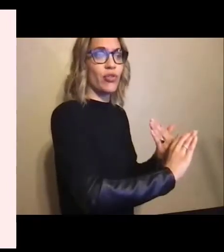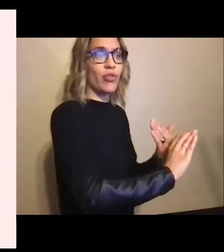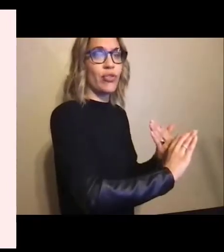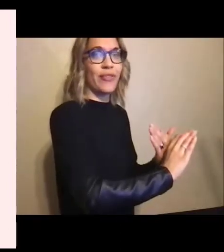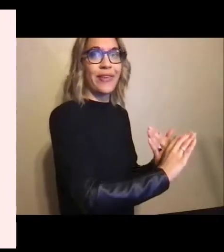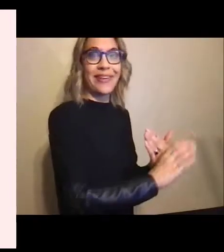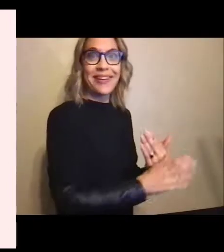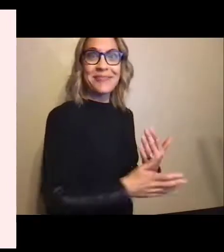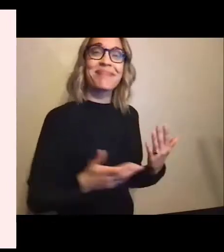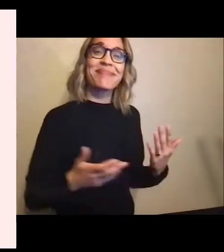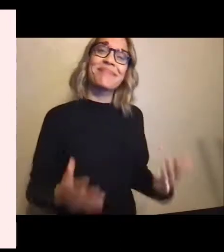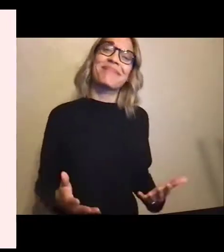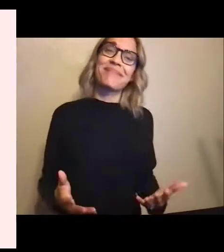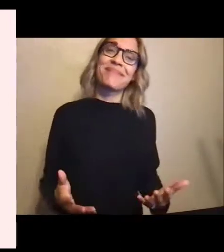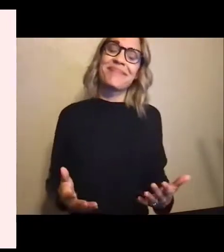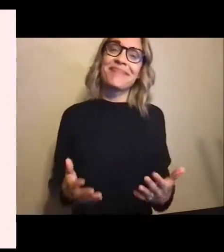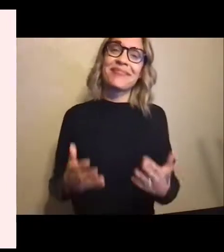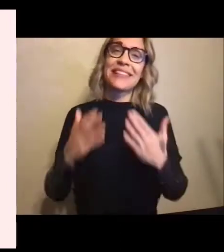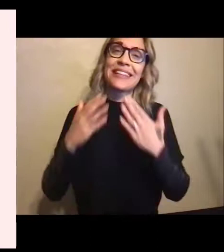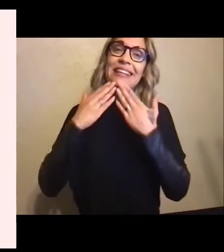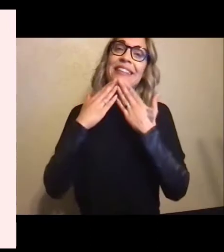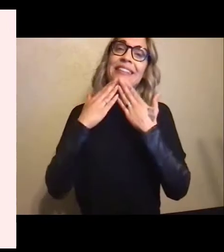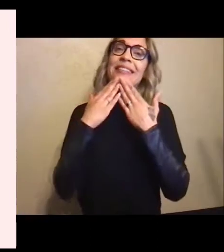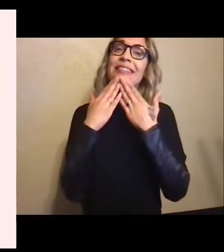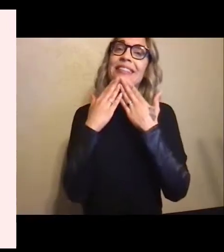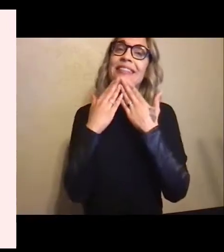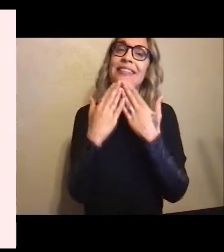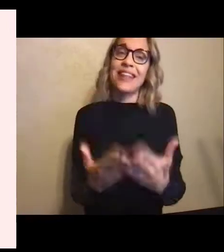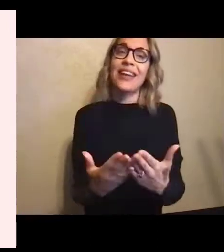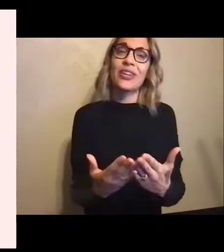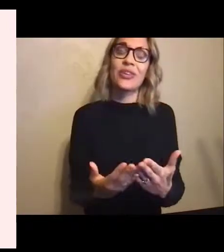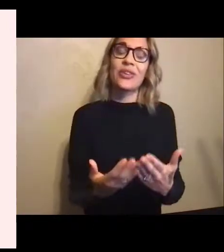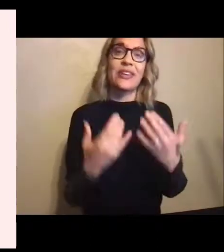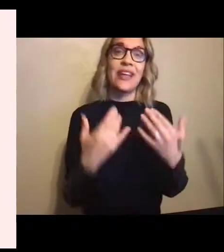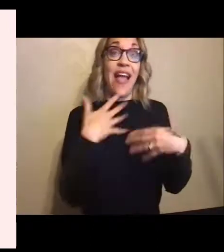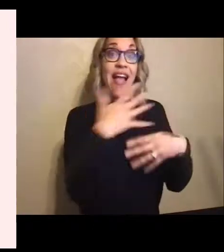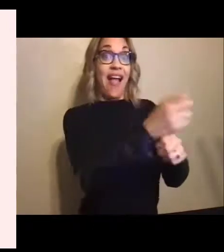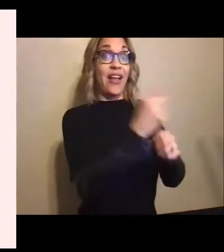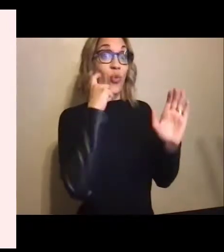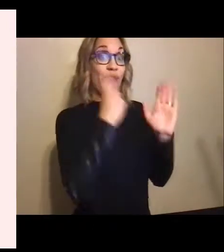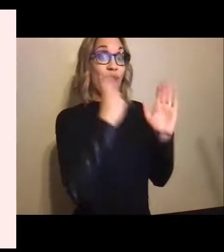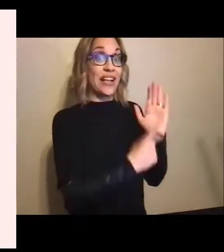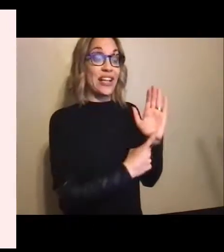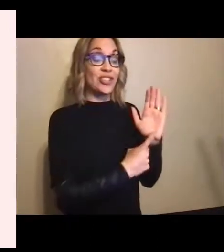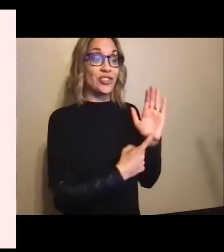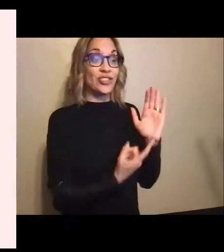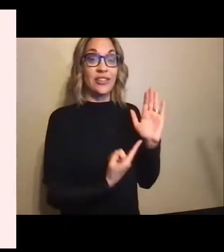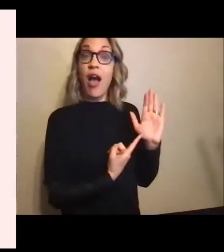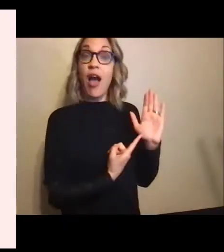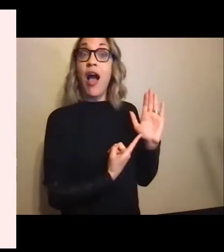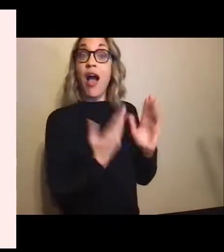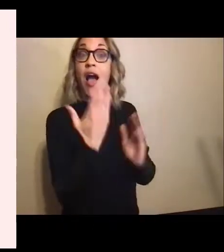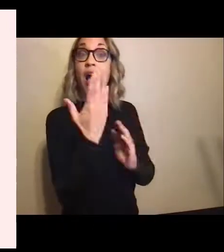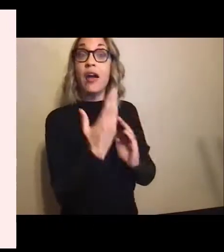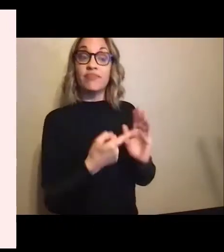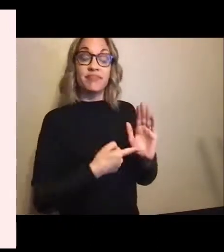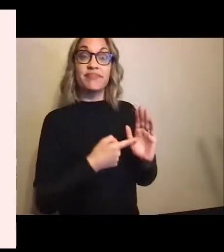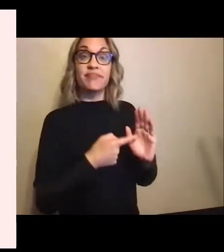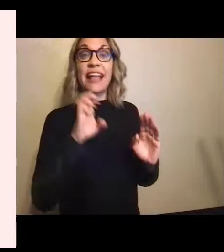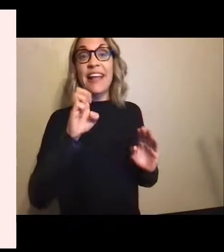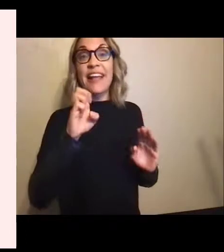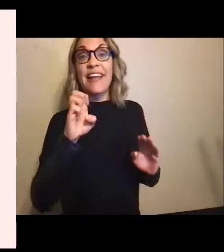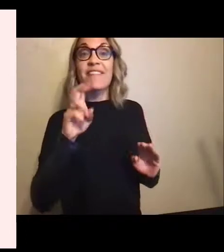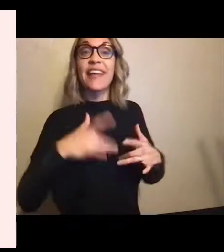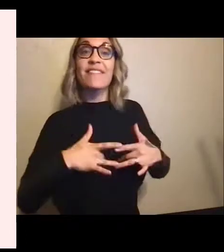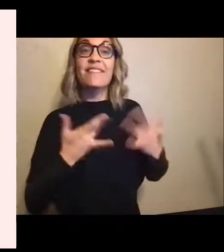even already put the appointment in on my calendar for me so that I know that he did that. And so I get the notification.